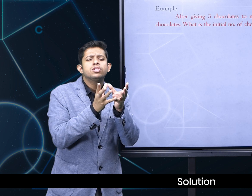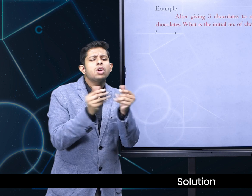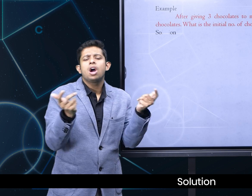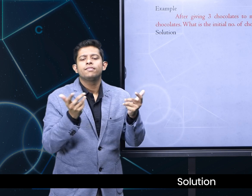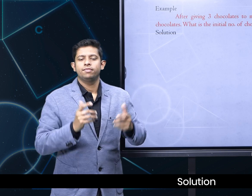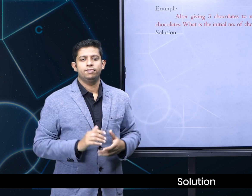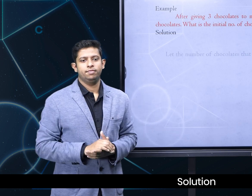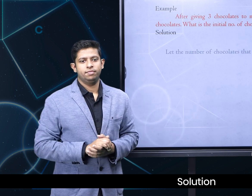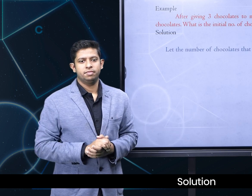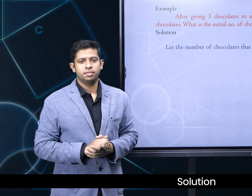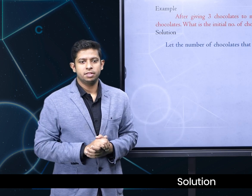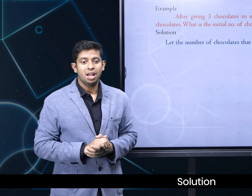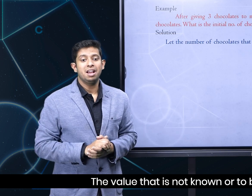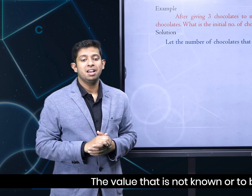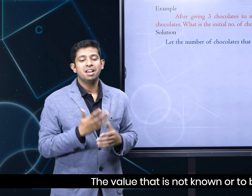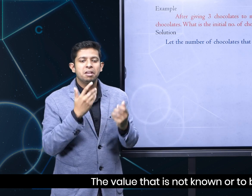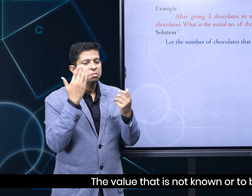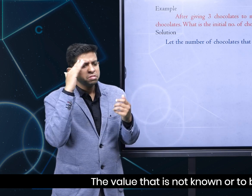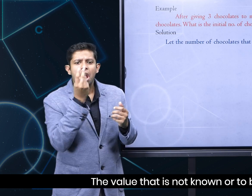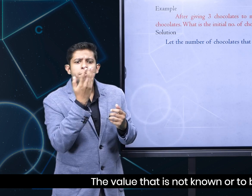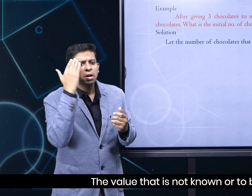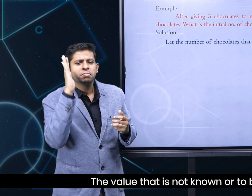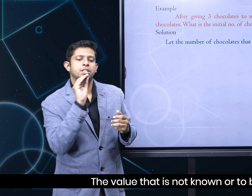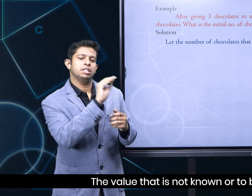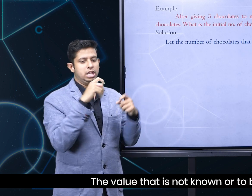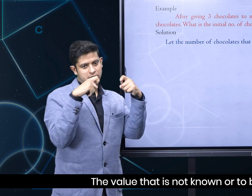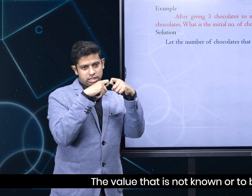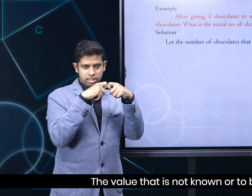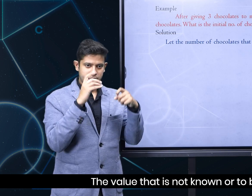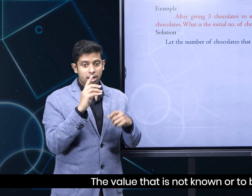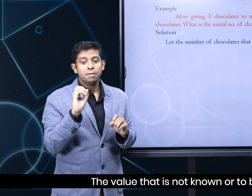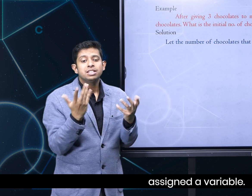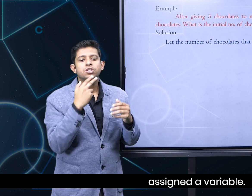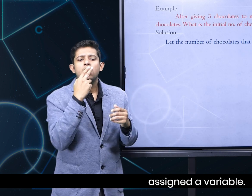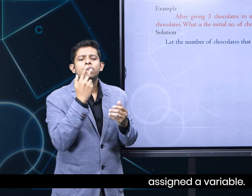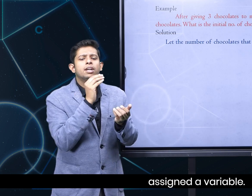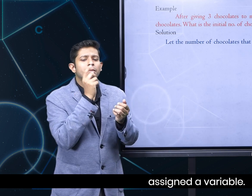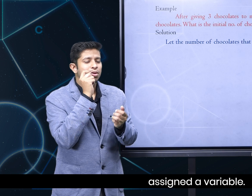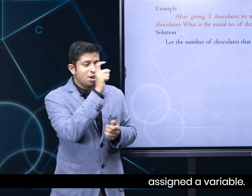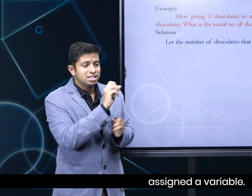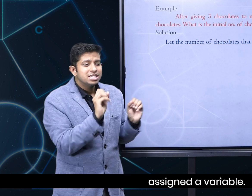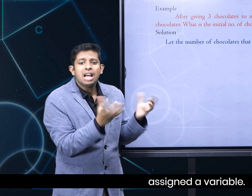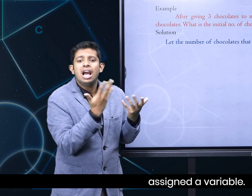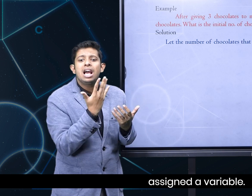Solution: the value that is not known or to be found is assigned a variable.